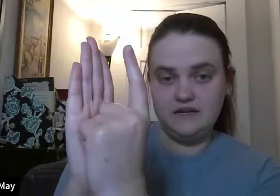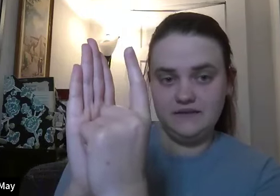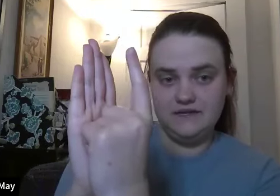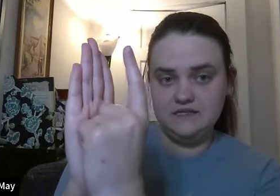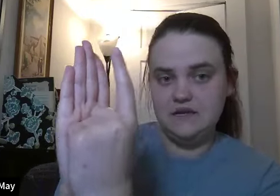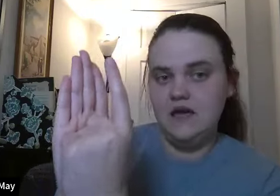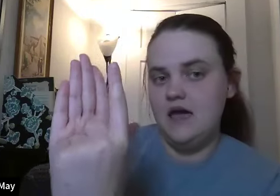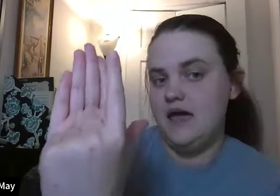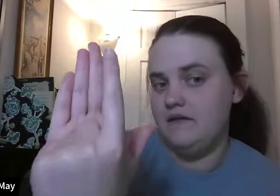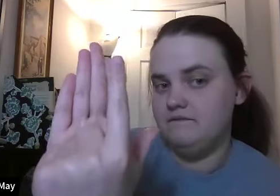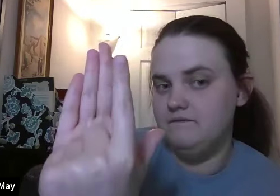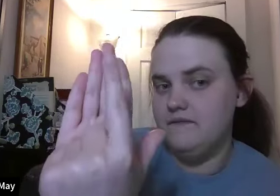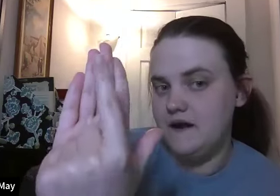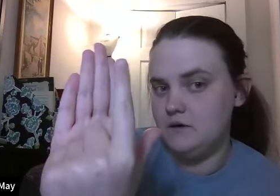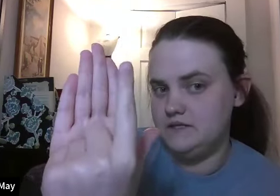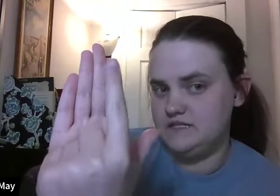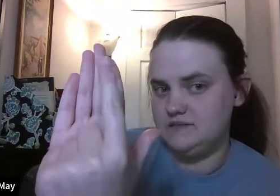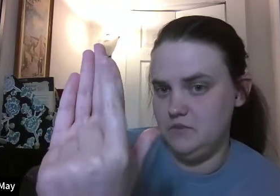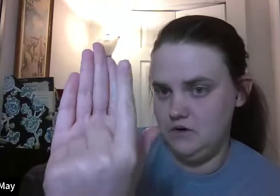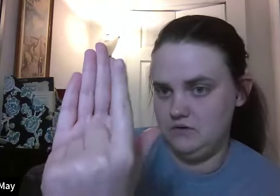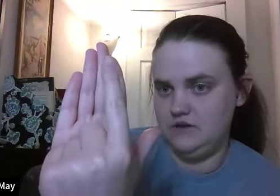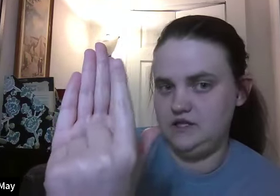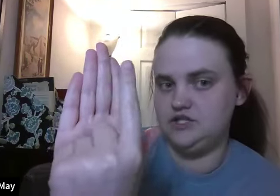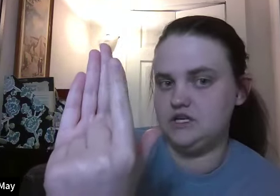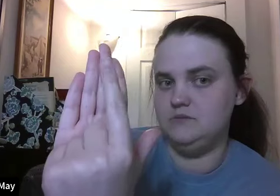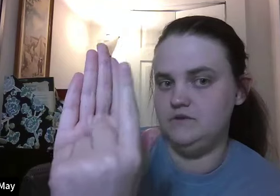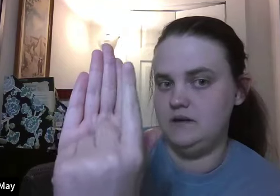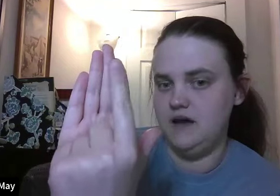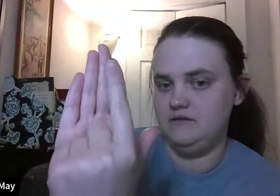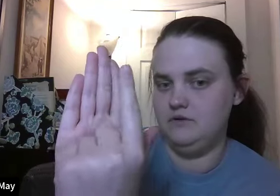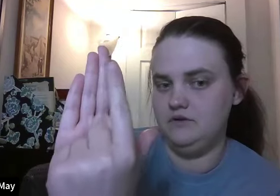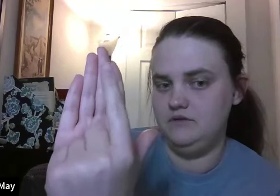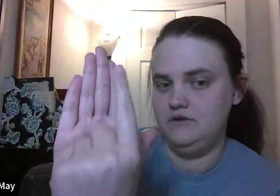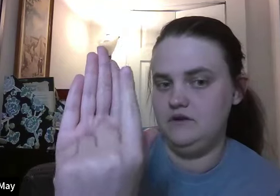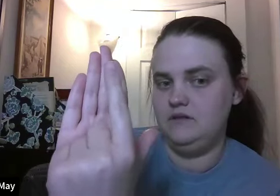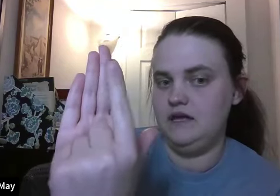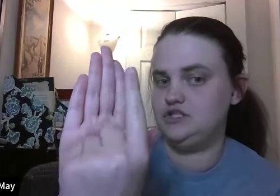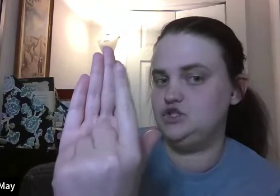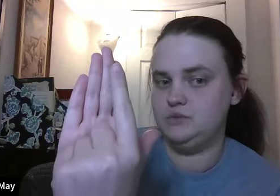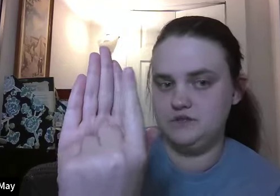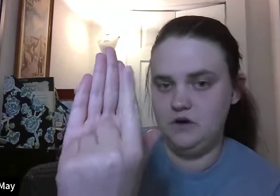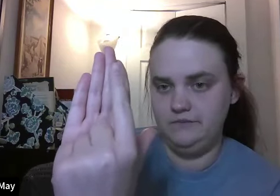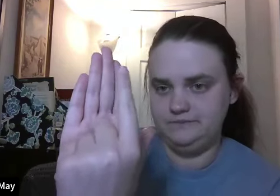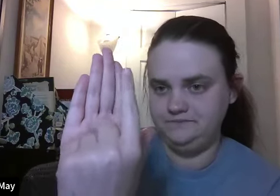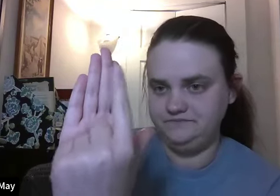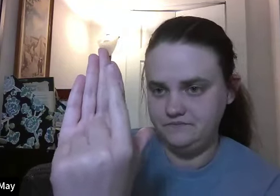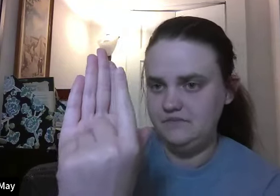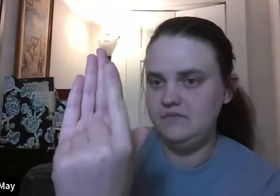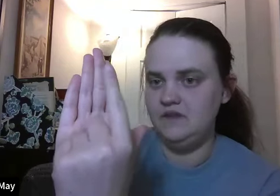hand like this, and very small, like you're just going to move your hand back and forth, like super small. You